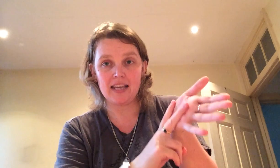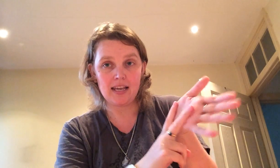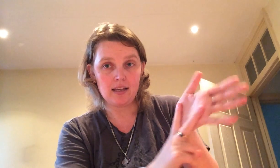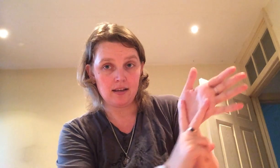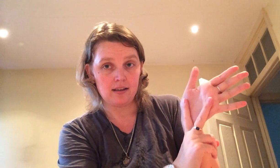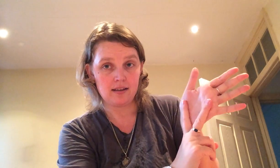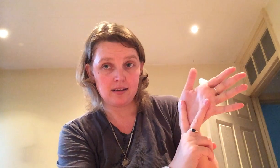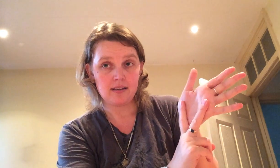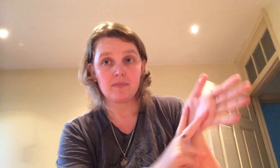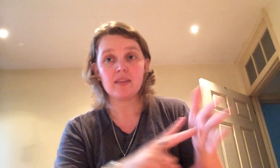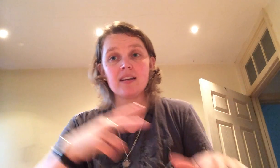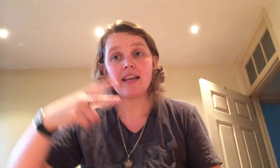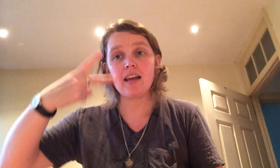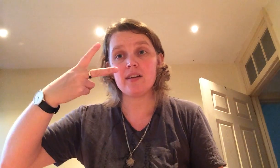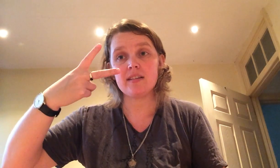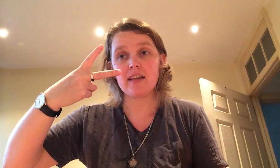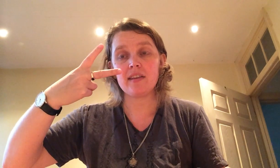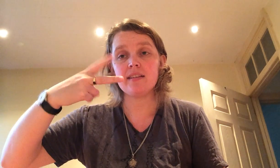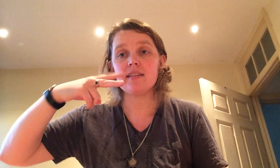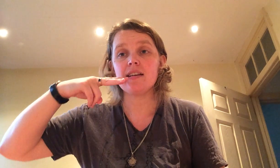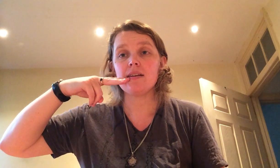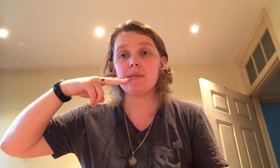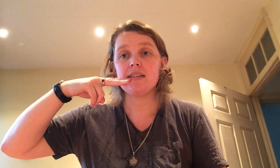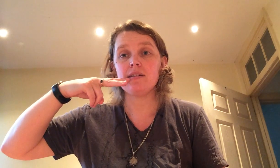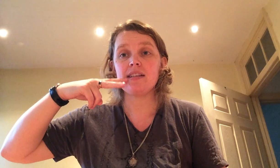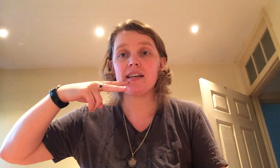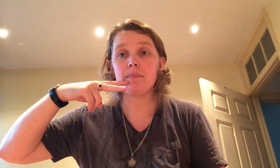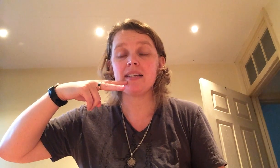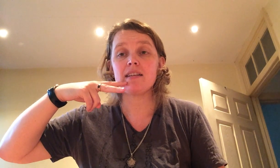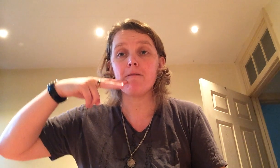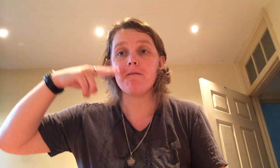V. Now it's like this. It's like, but it's V,